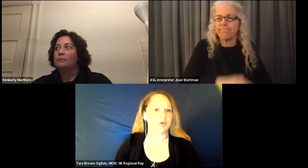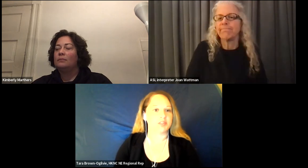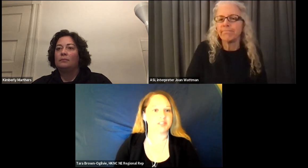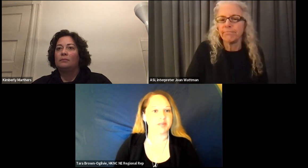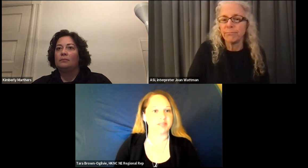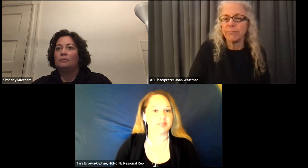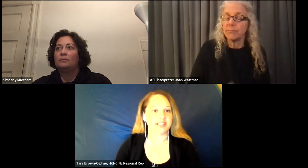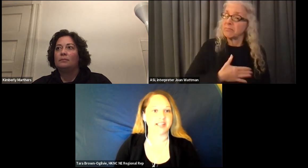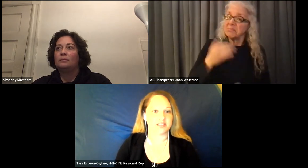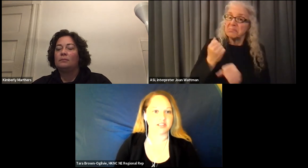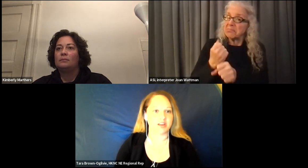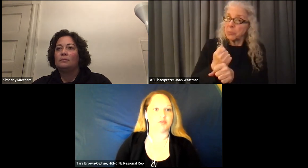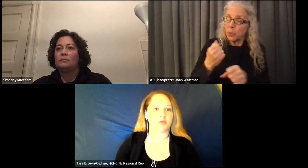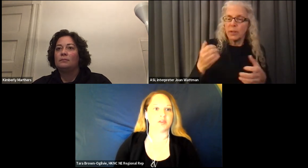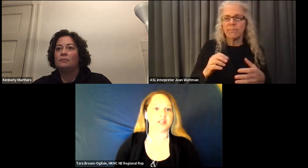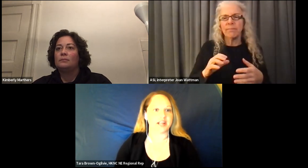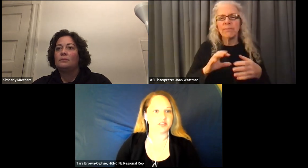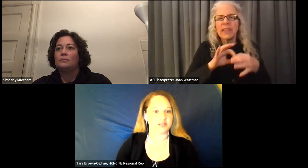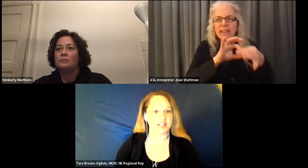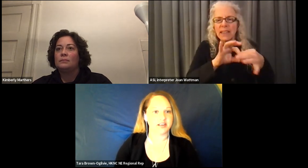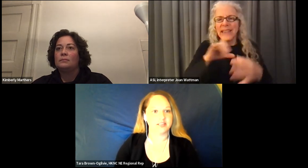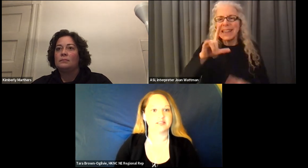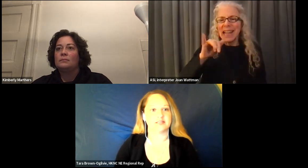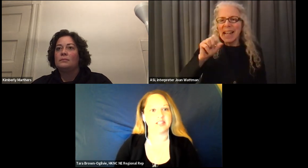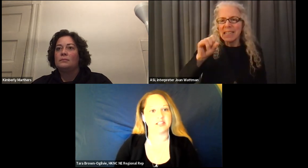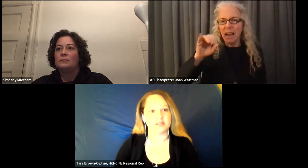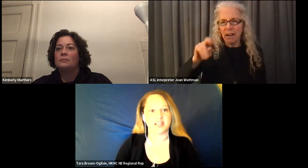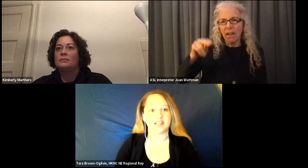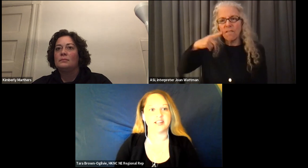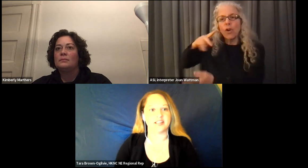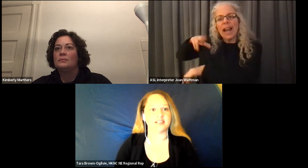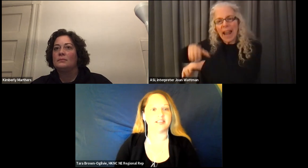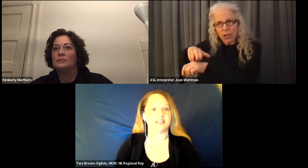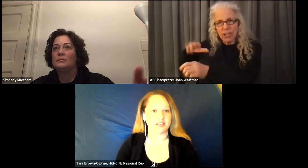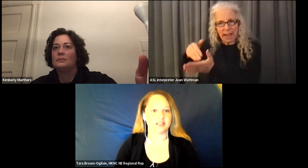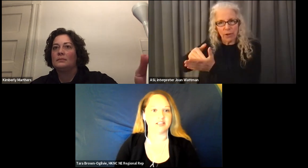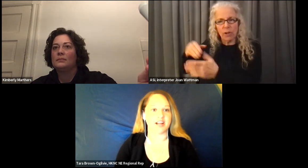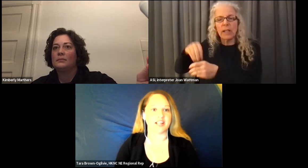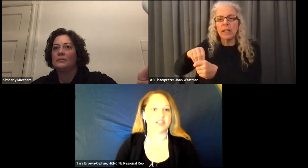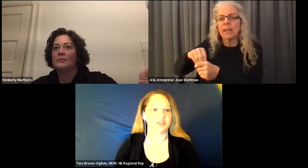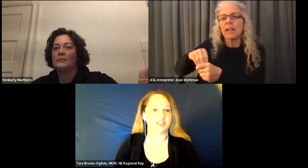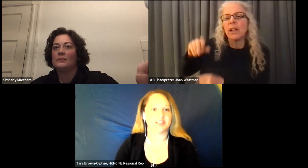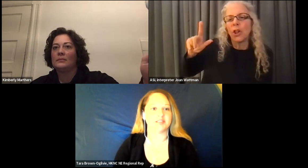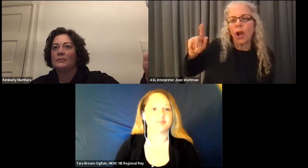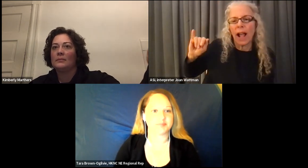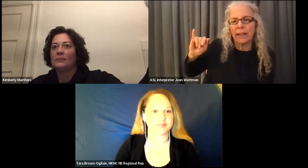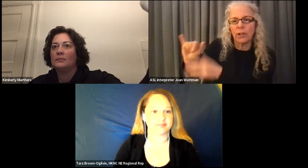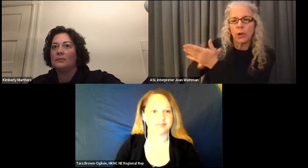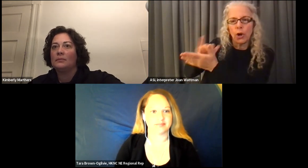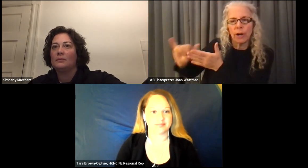So my role is to pretty much be a liaison for the National Center that is located in Long Island, New York,